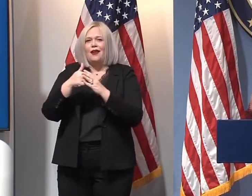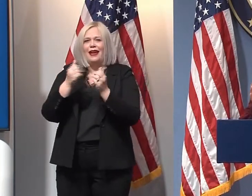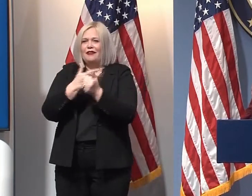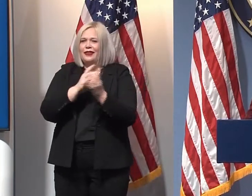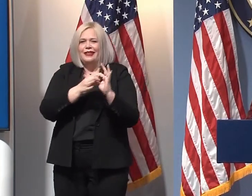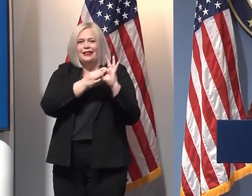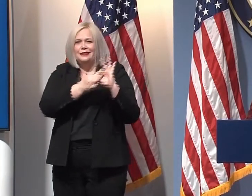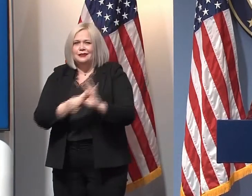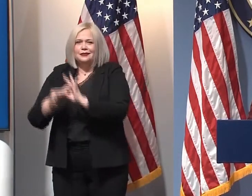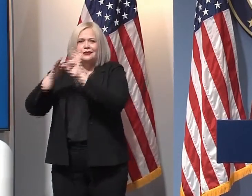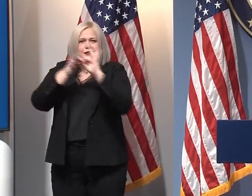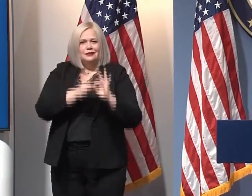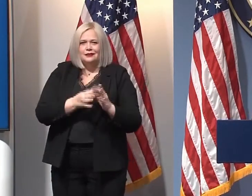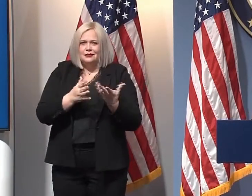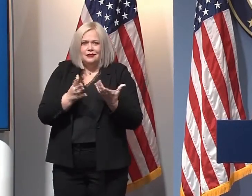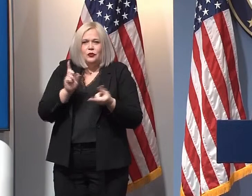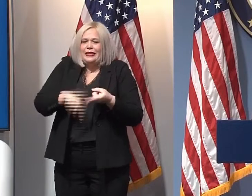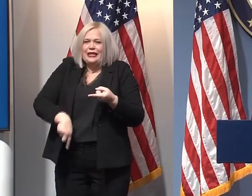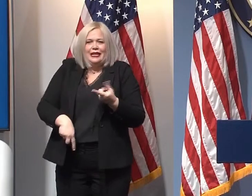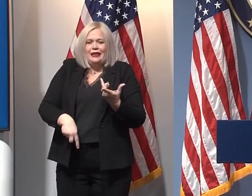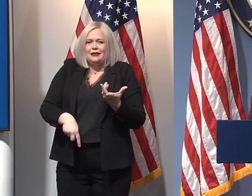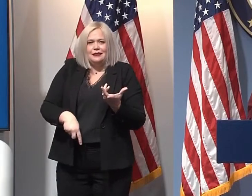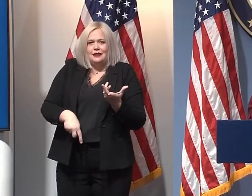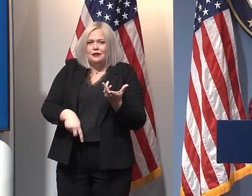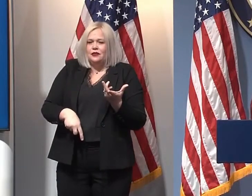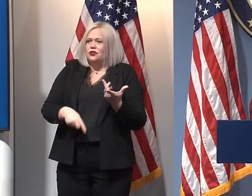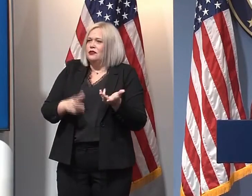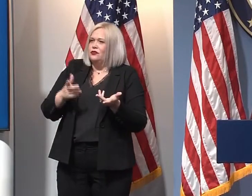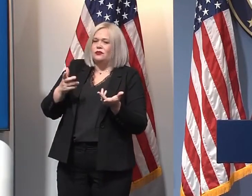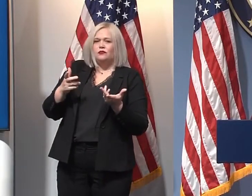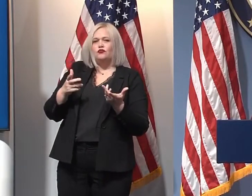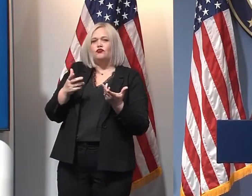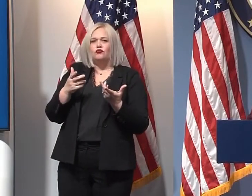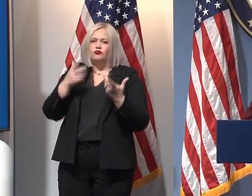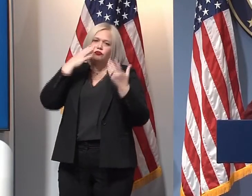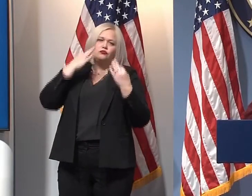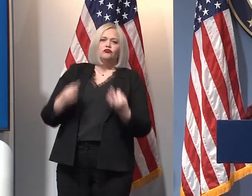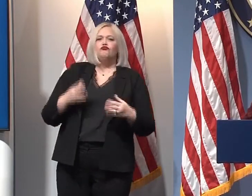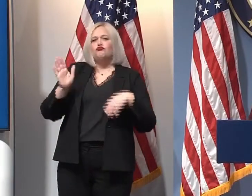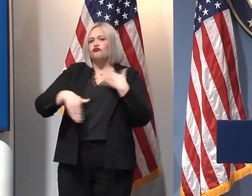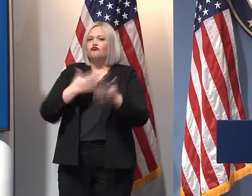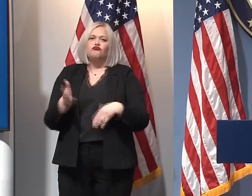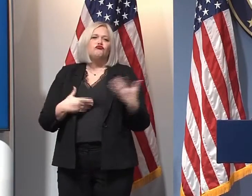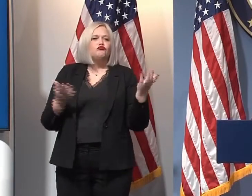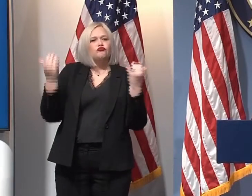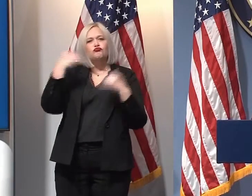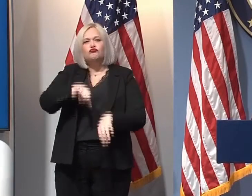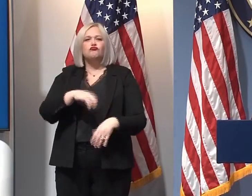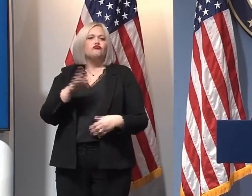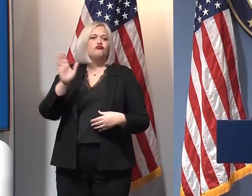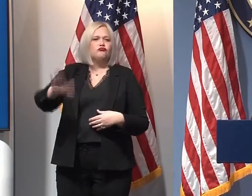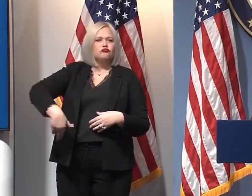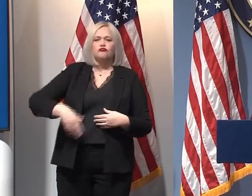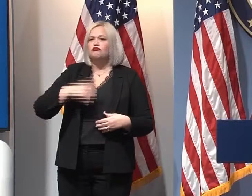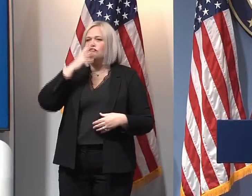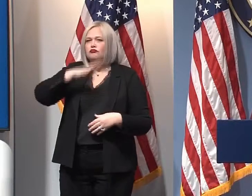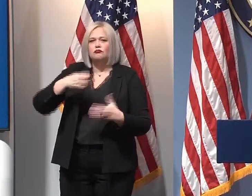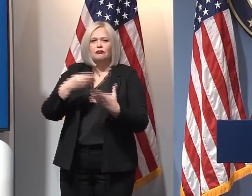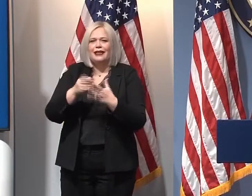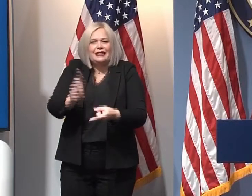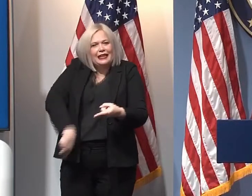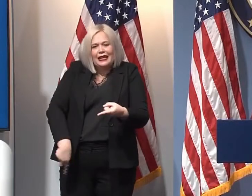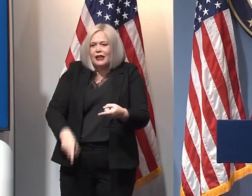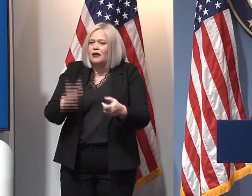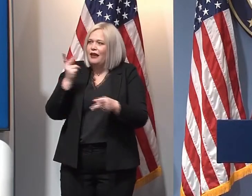we can't play around with this money. We've got to get it deployed, and we've got to keep Michigan at the top of